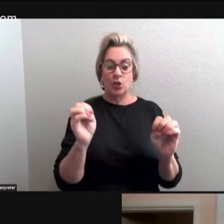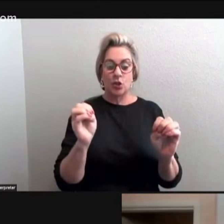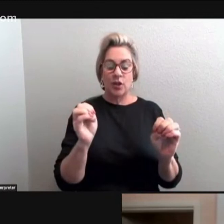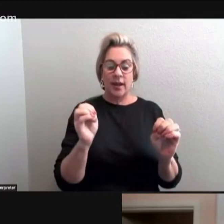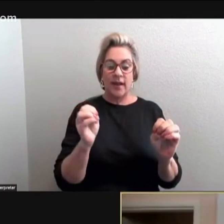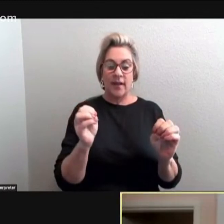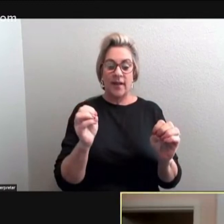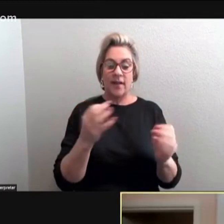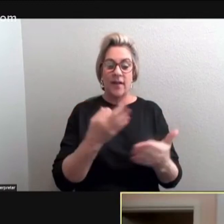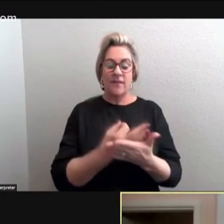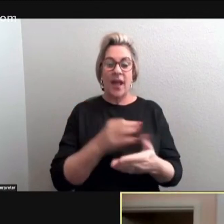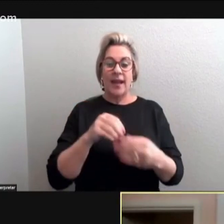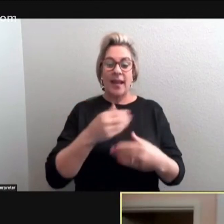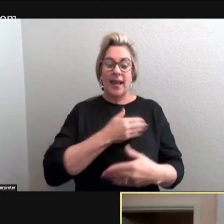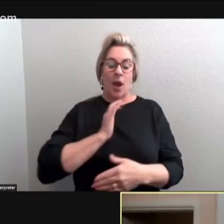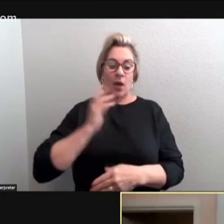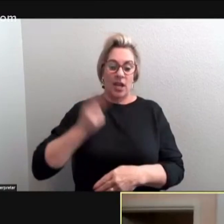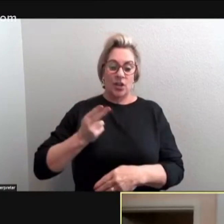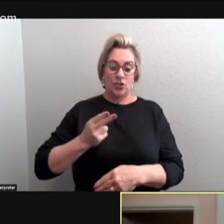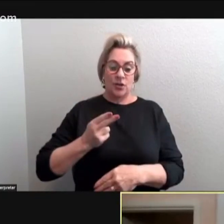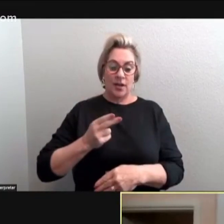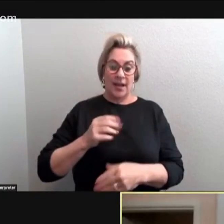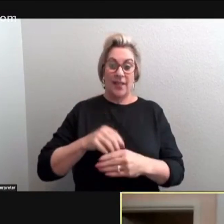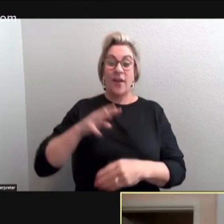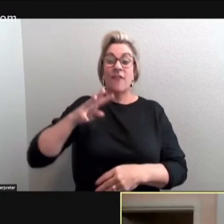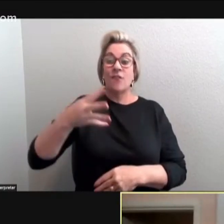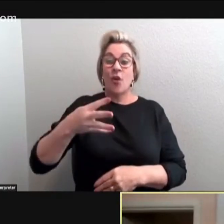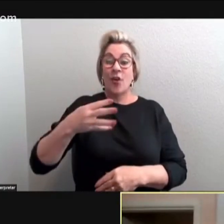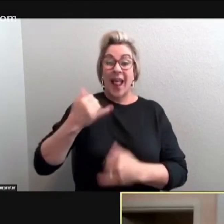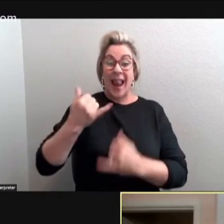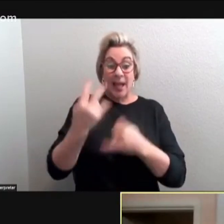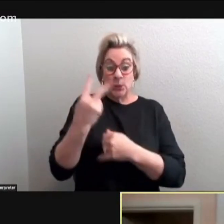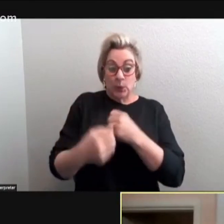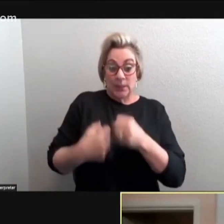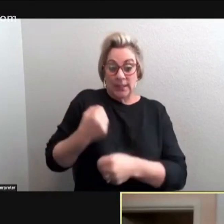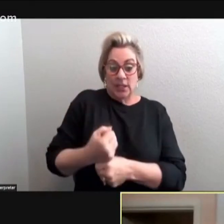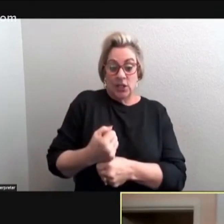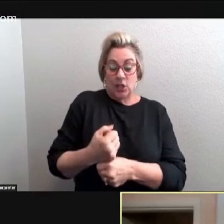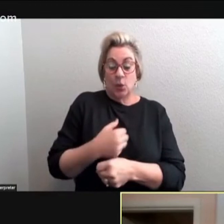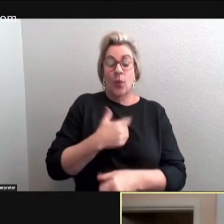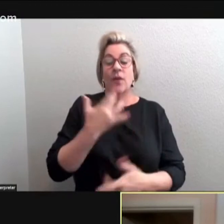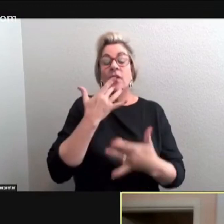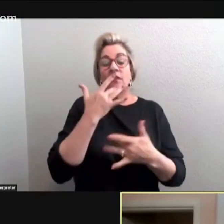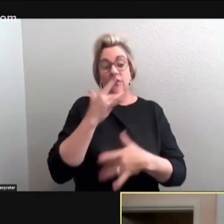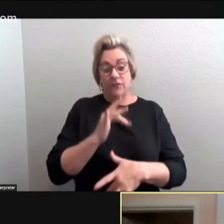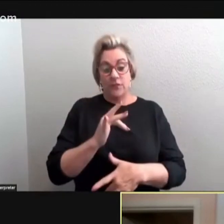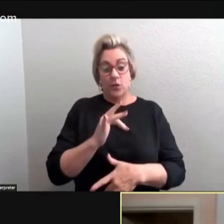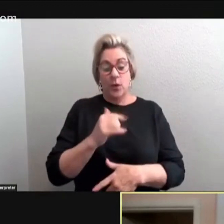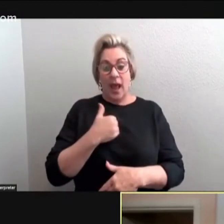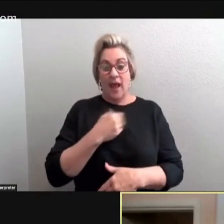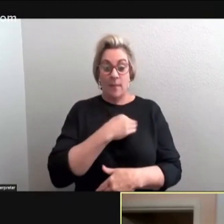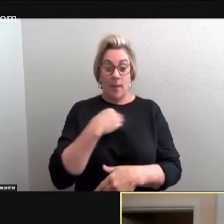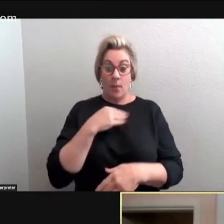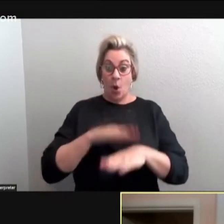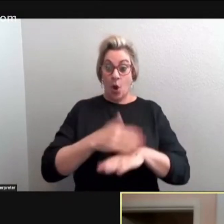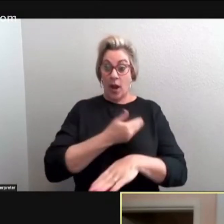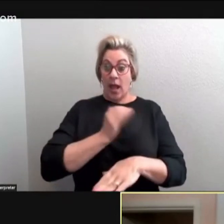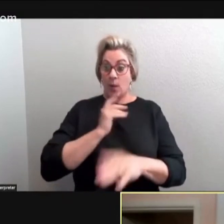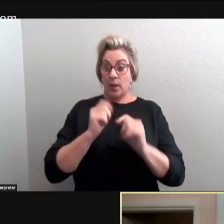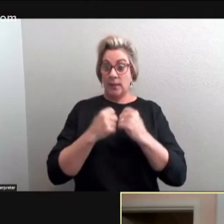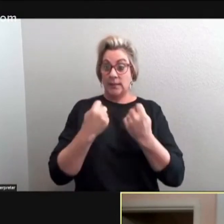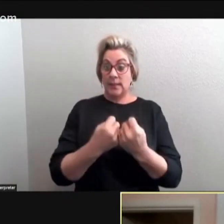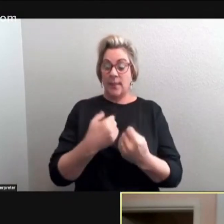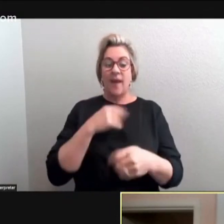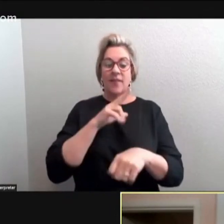in our foundation's history and the fourth in the last 2 years. We are very fortunate to have members on our team that